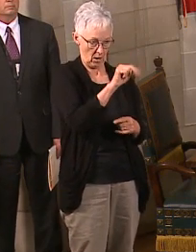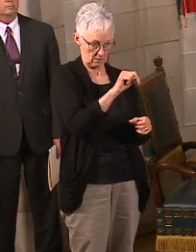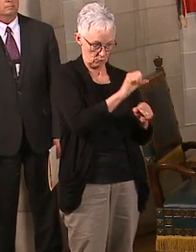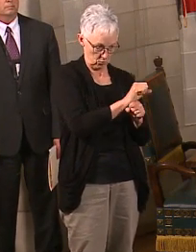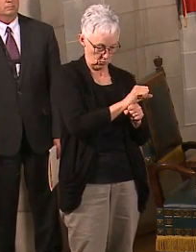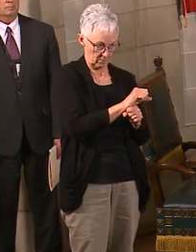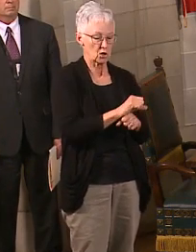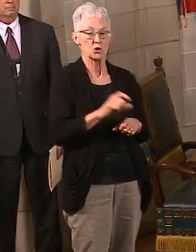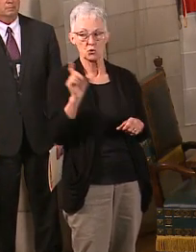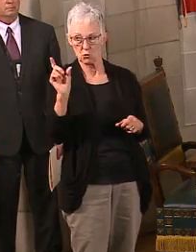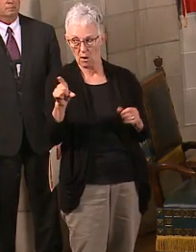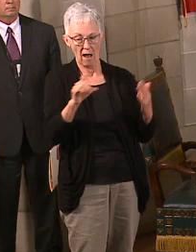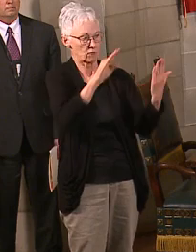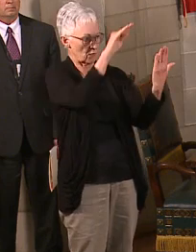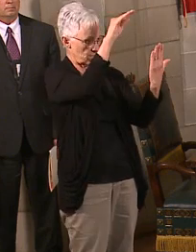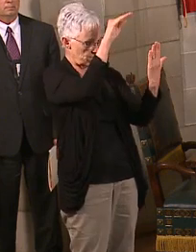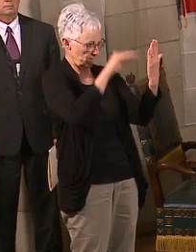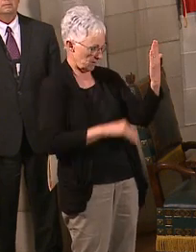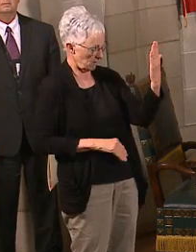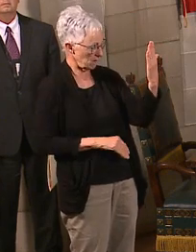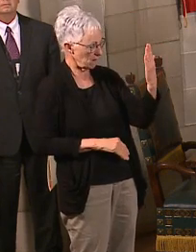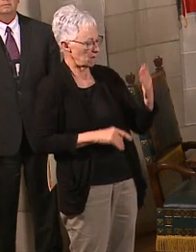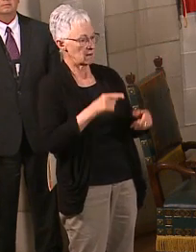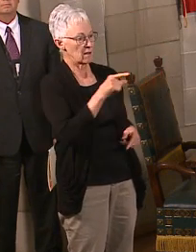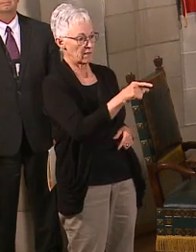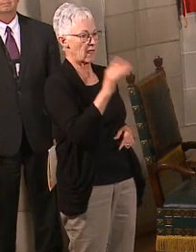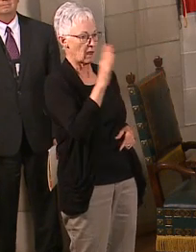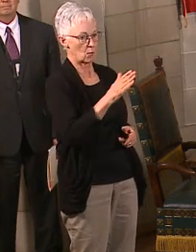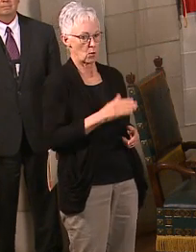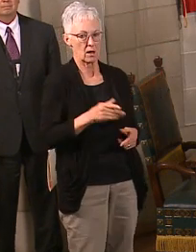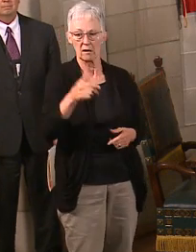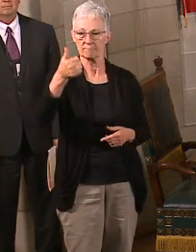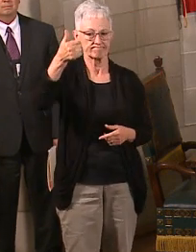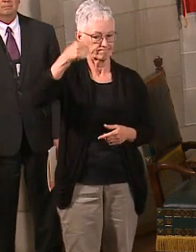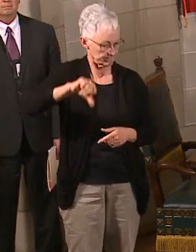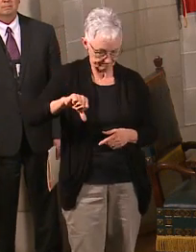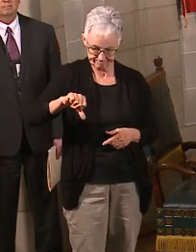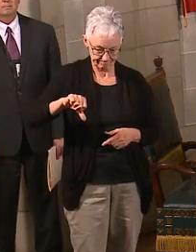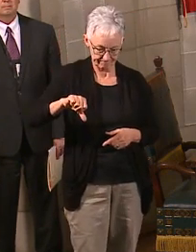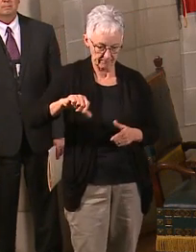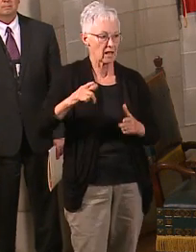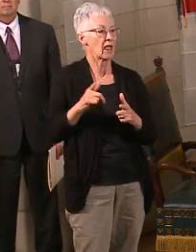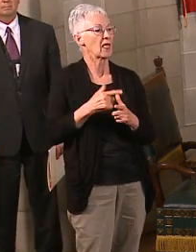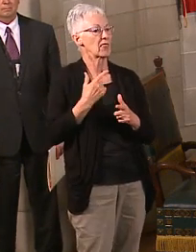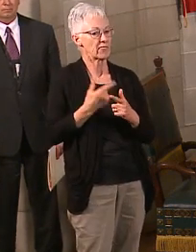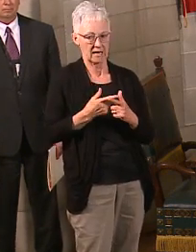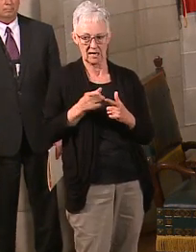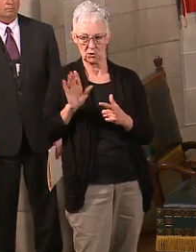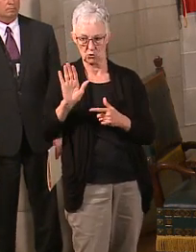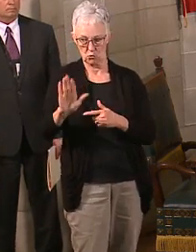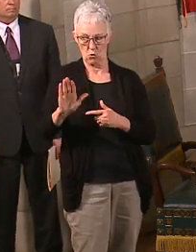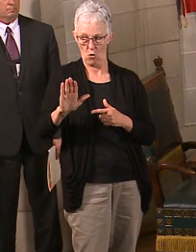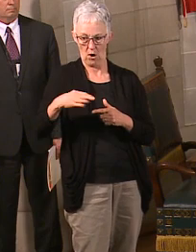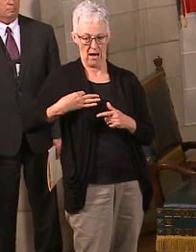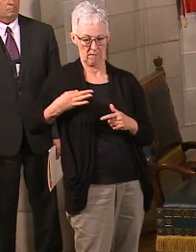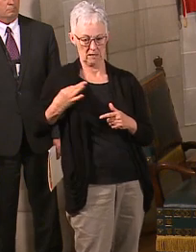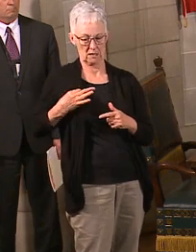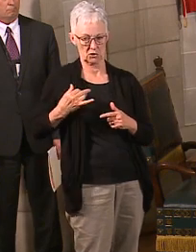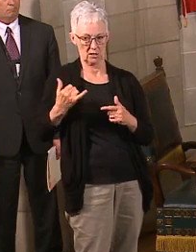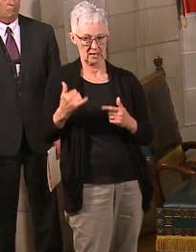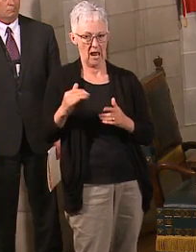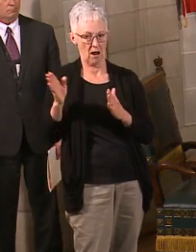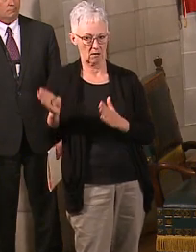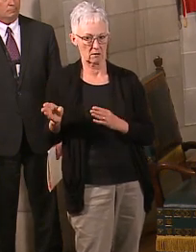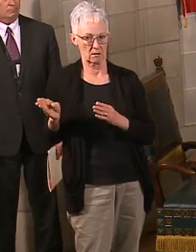get rejected. I know this sounds crazy, but this is how the government works, right? You have to get rejected, and then you are now eligible for the